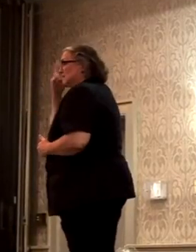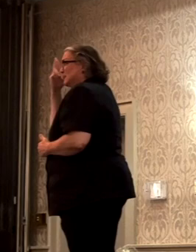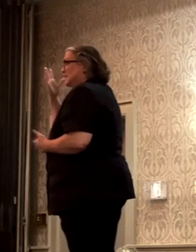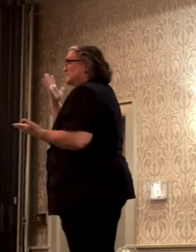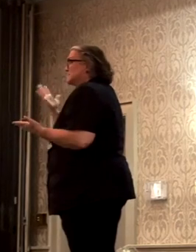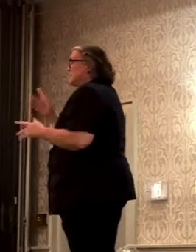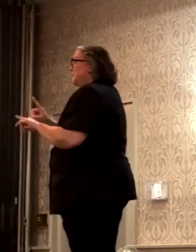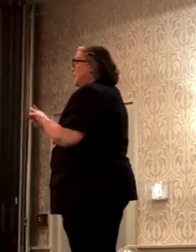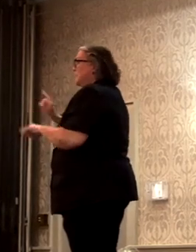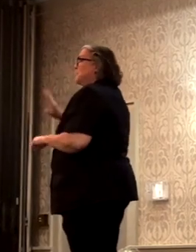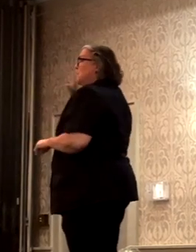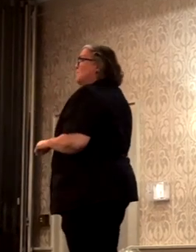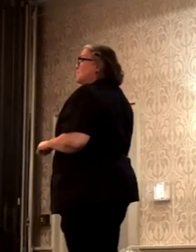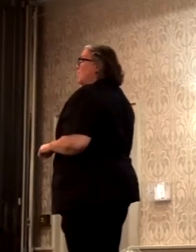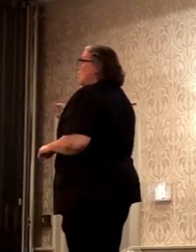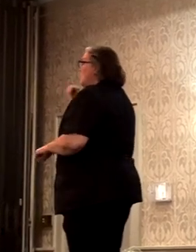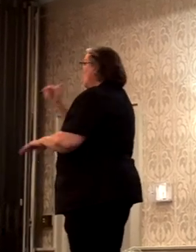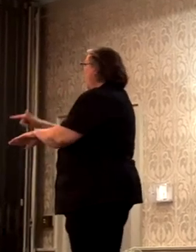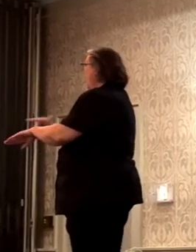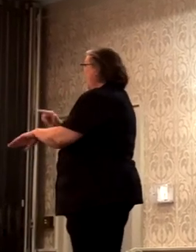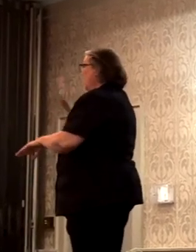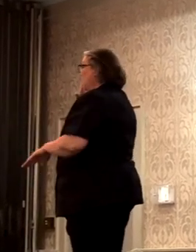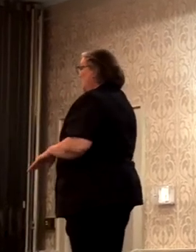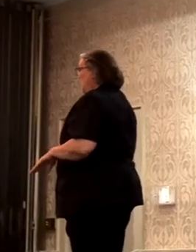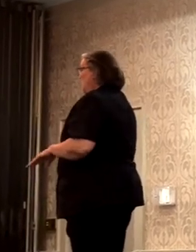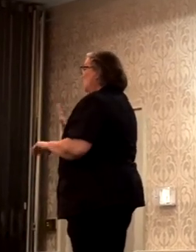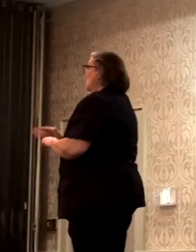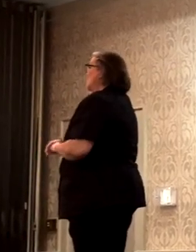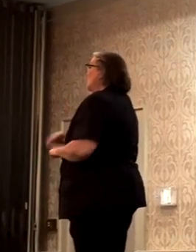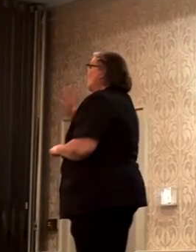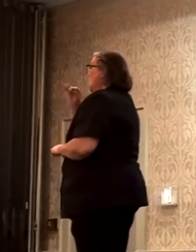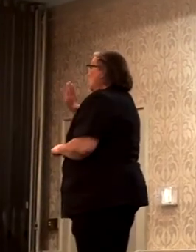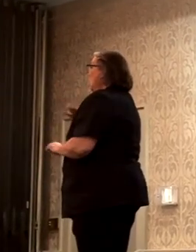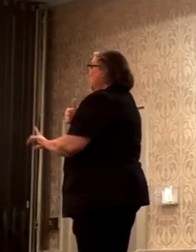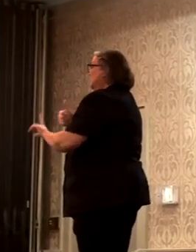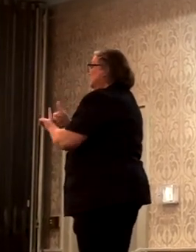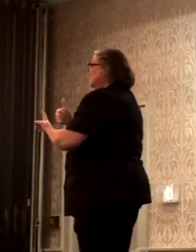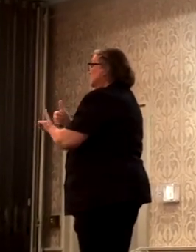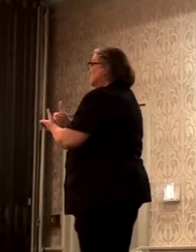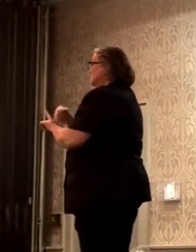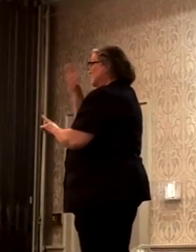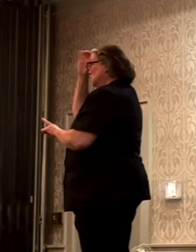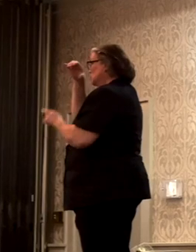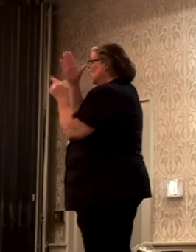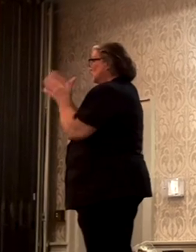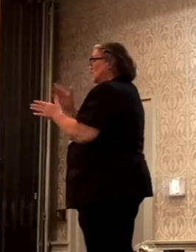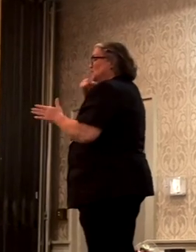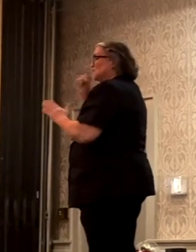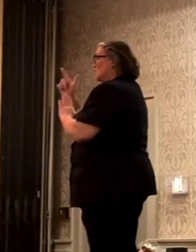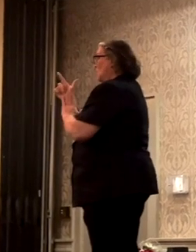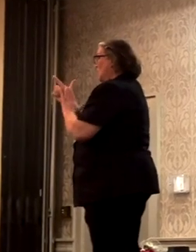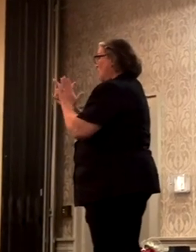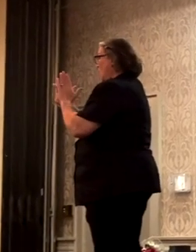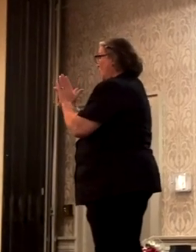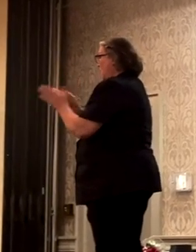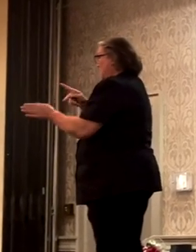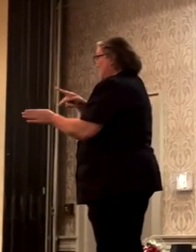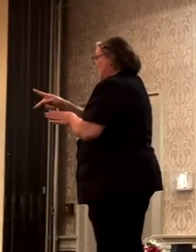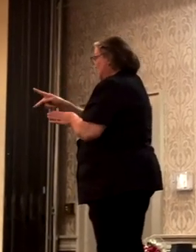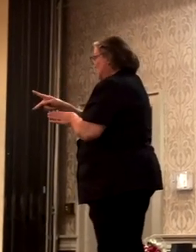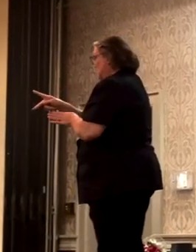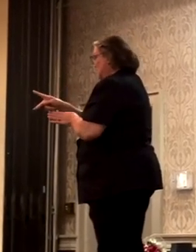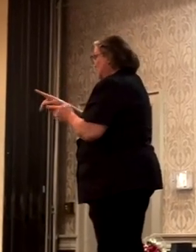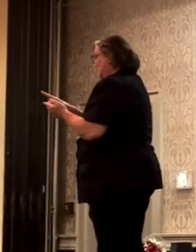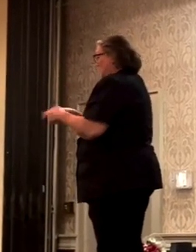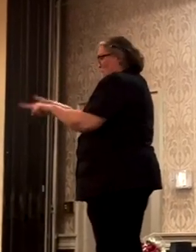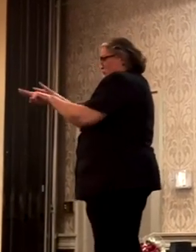a time, not so long ago, when women were strangers to the legal profession and were